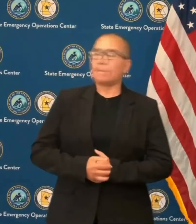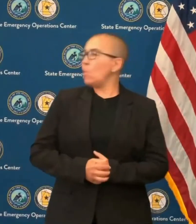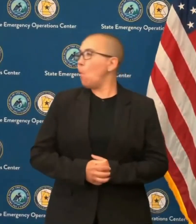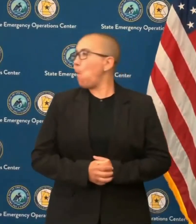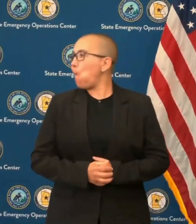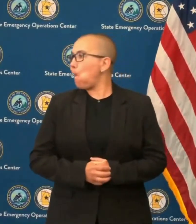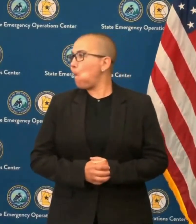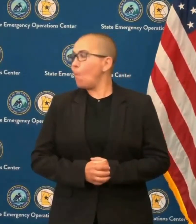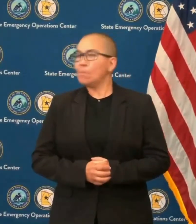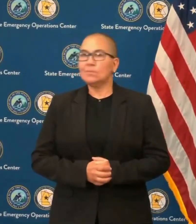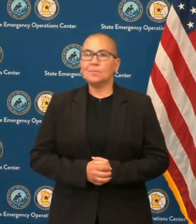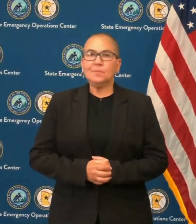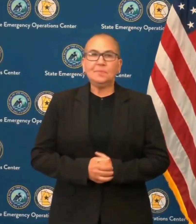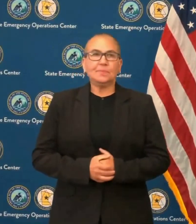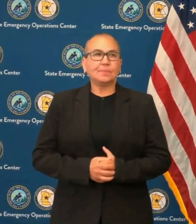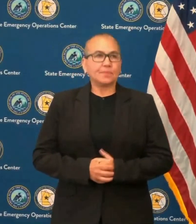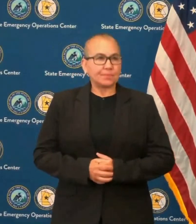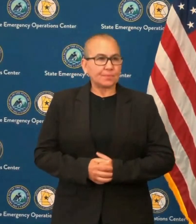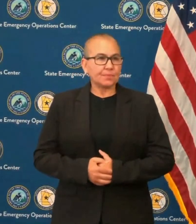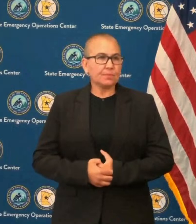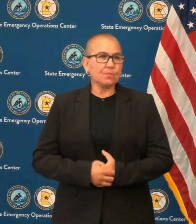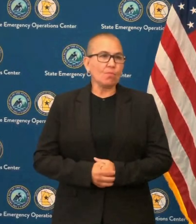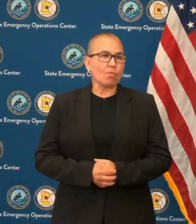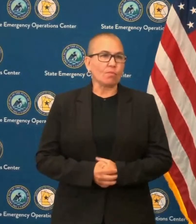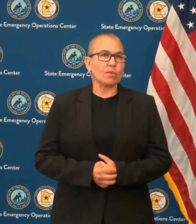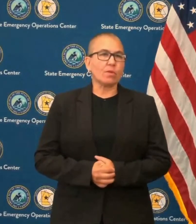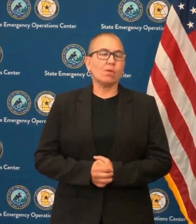Check testing, testing for level. Check testing 1, 2, 3.